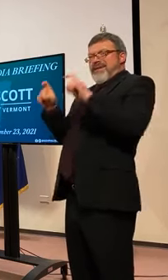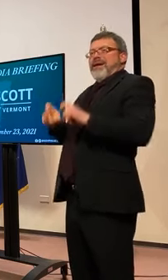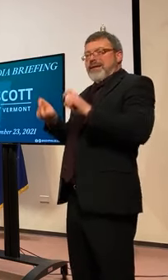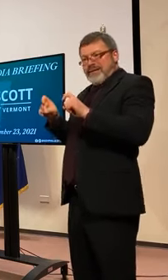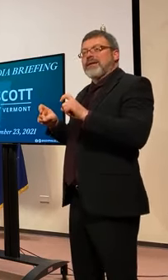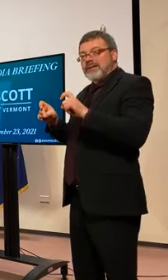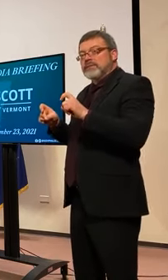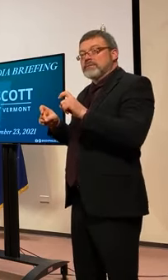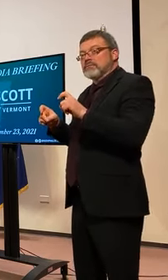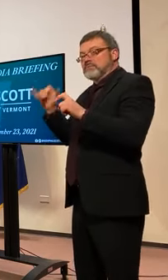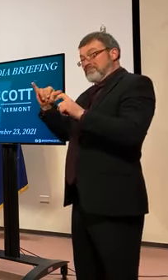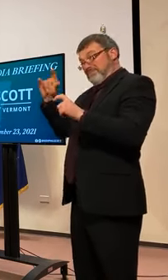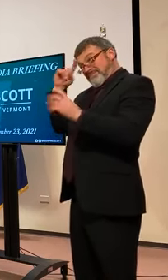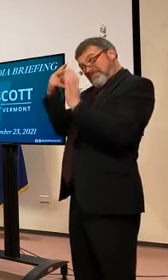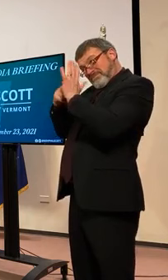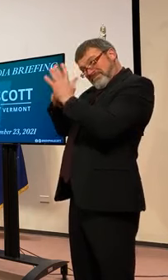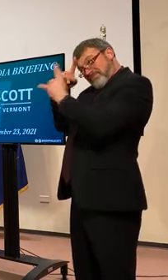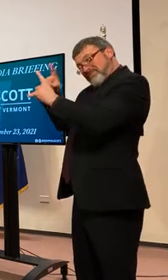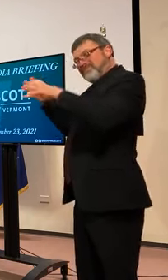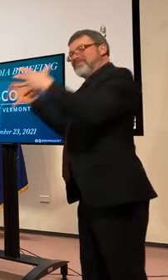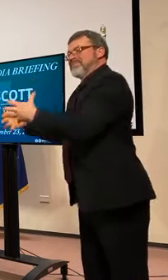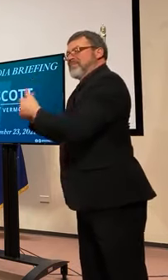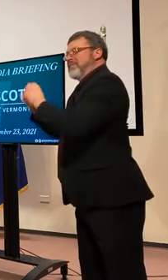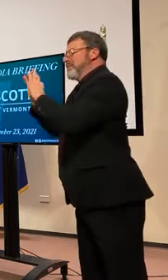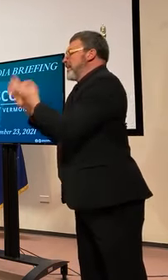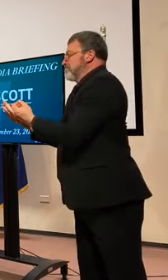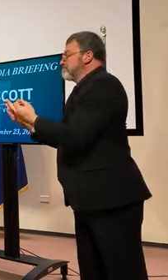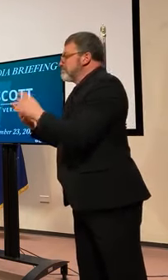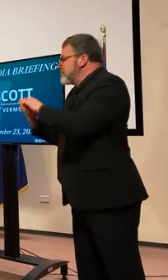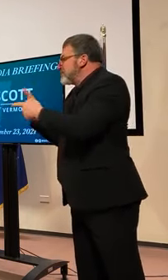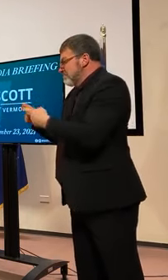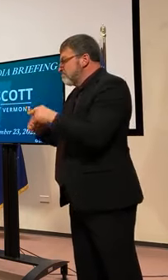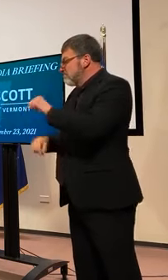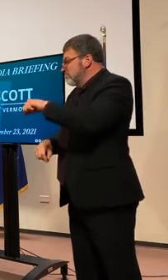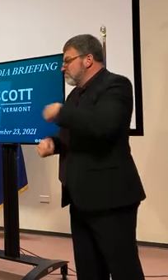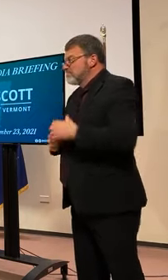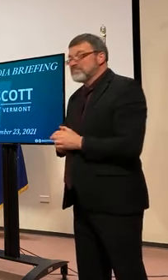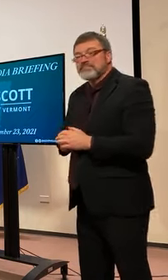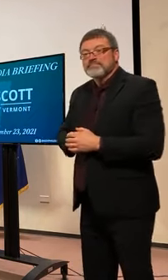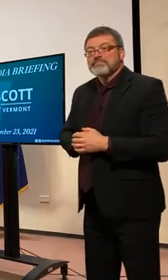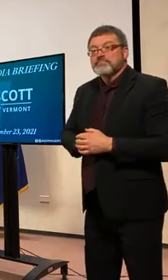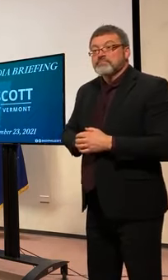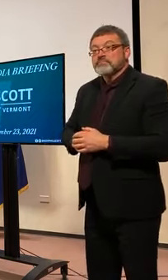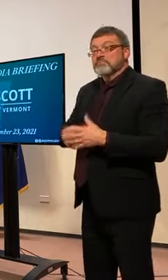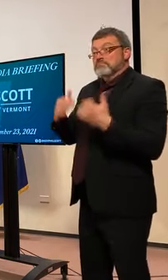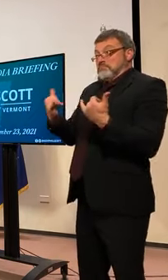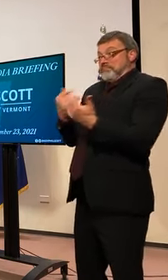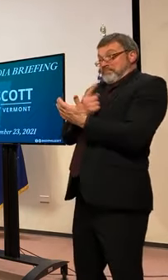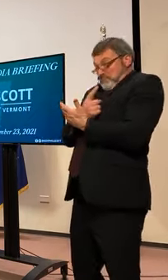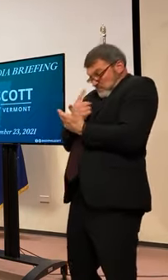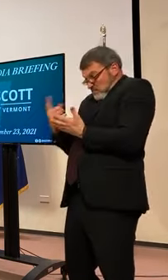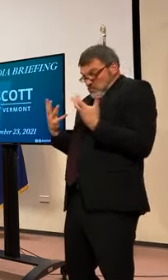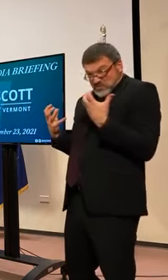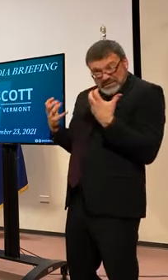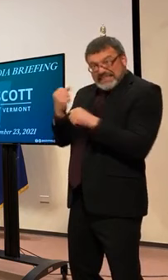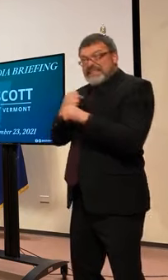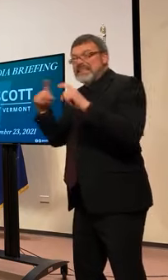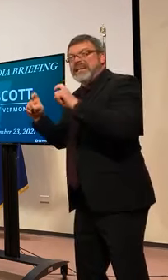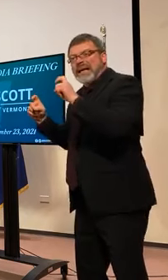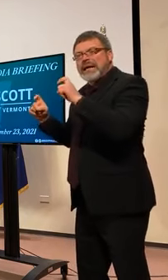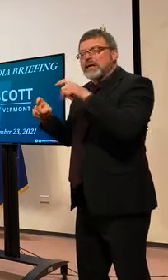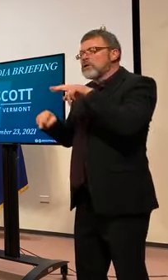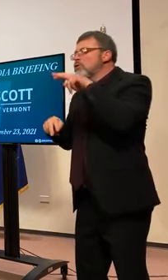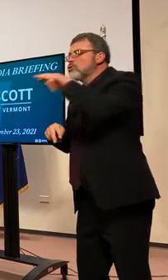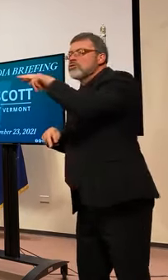their family and friends. Also, if you're looking for a test this week, remember to check out your local pharmacy or